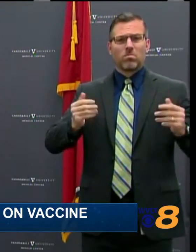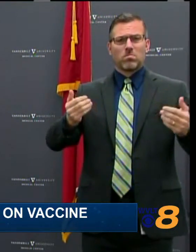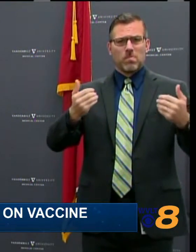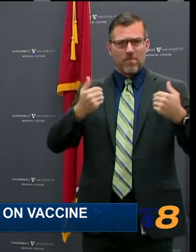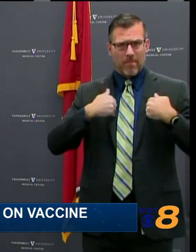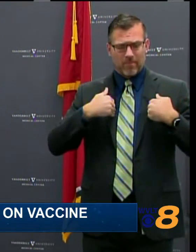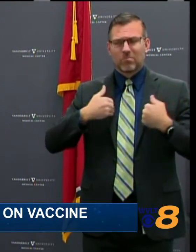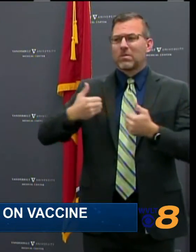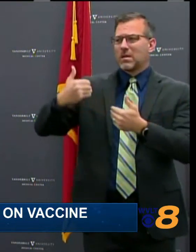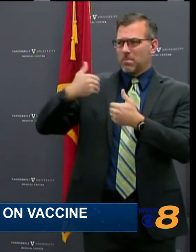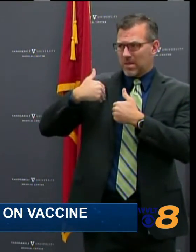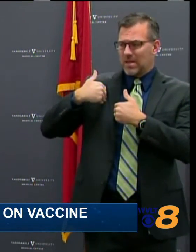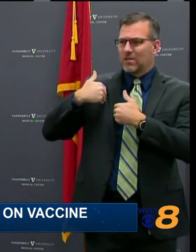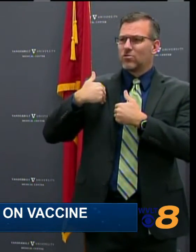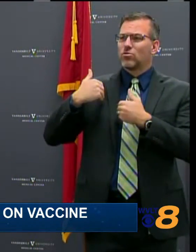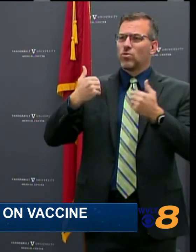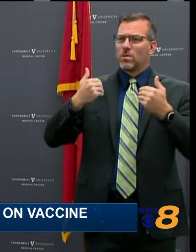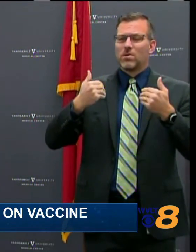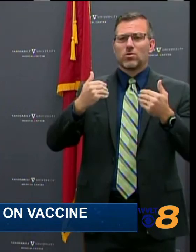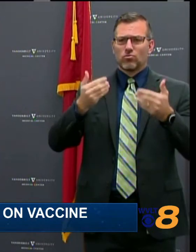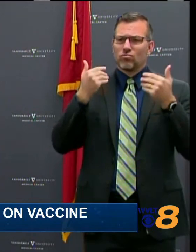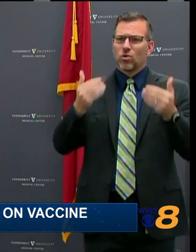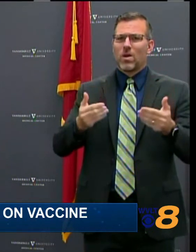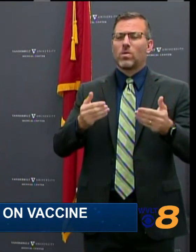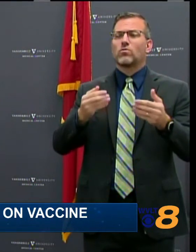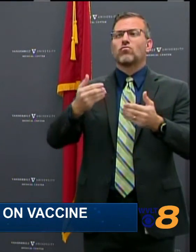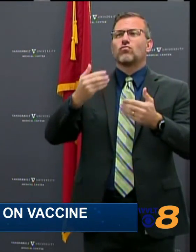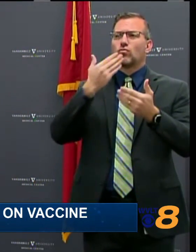responsibly make decisions that will